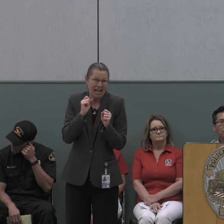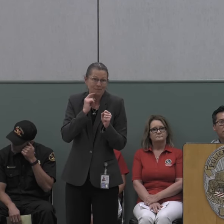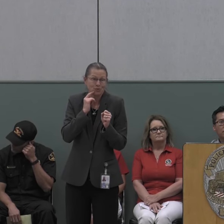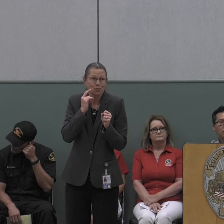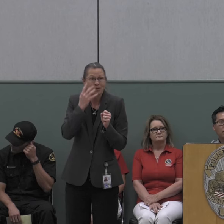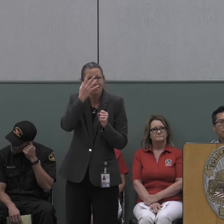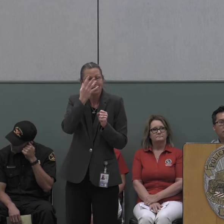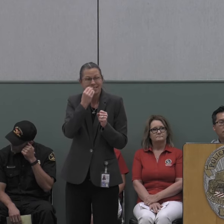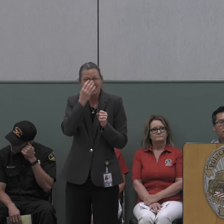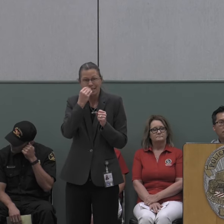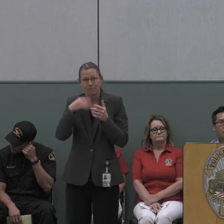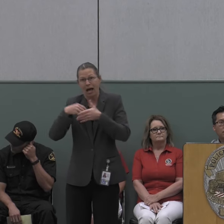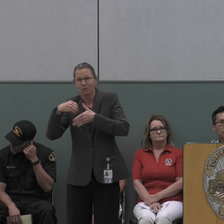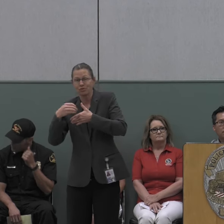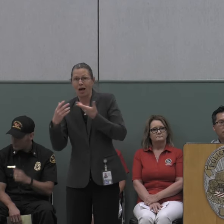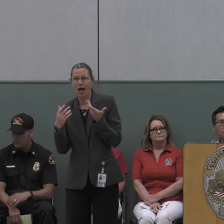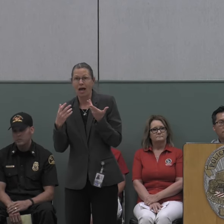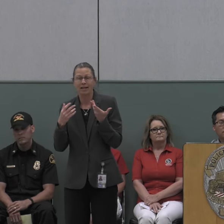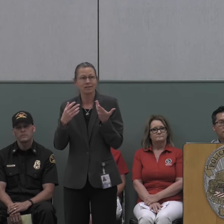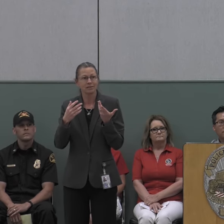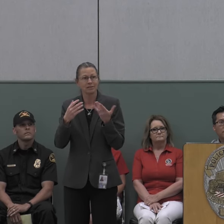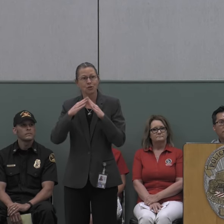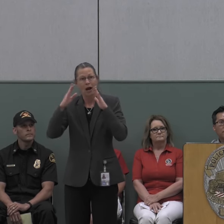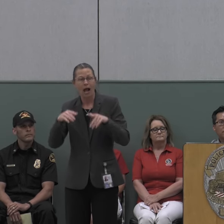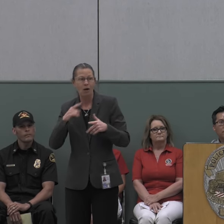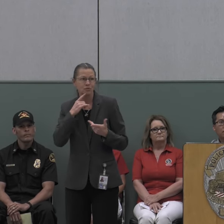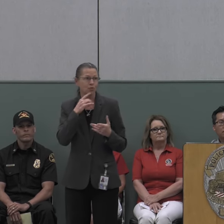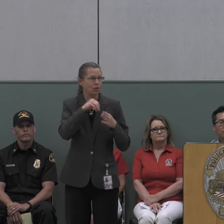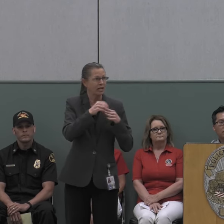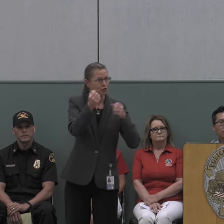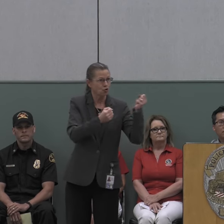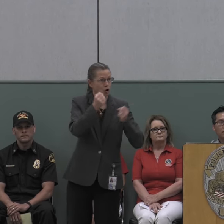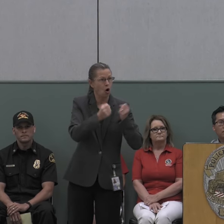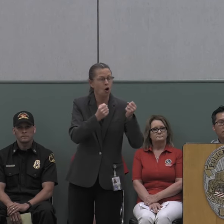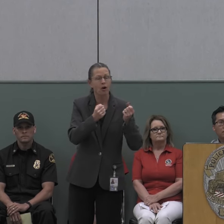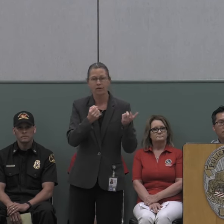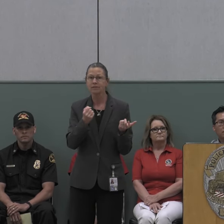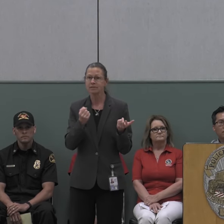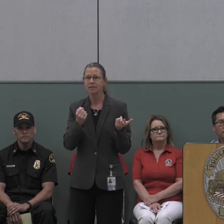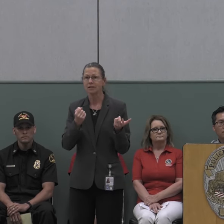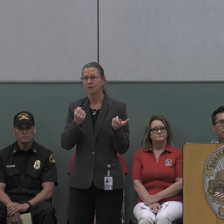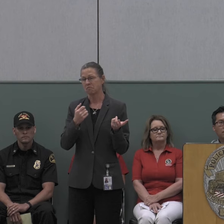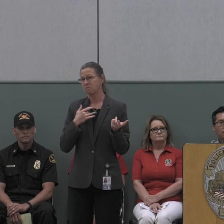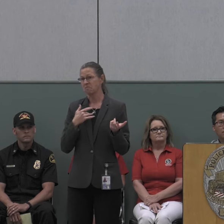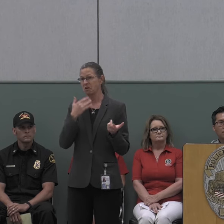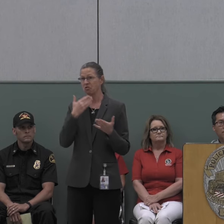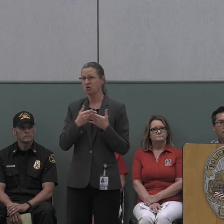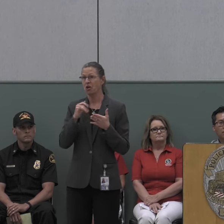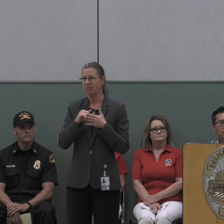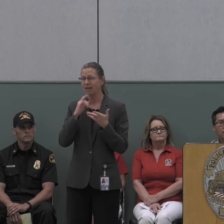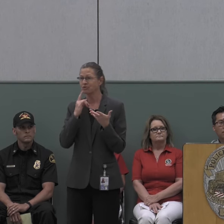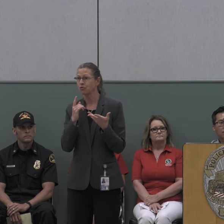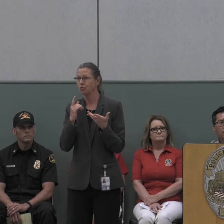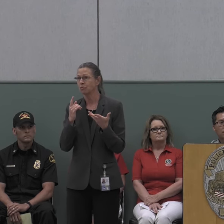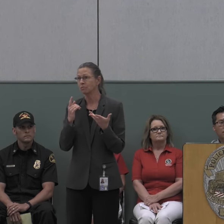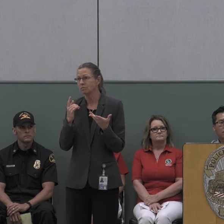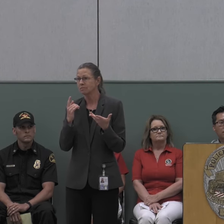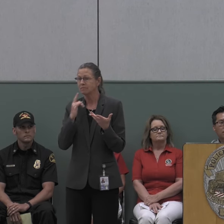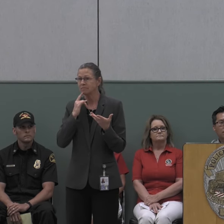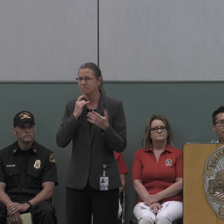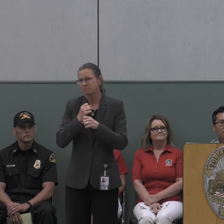good that you had your faith in us that you could do that. But now I need you to get back in your